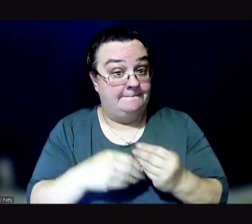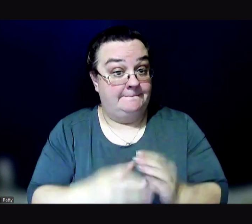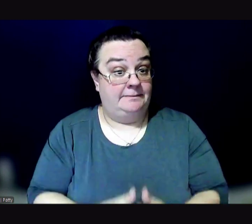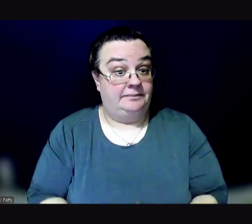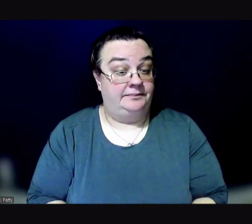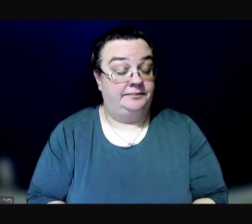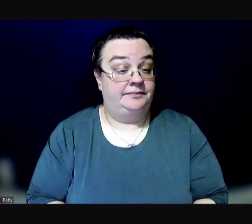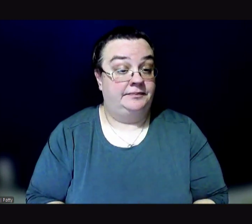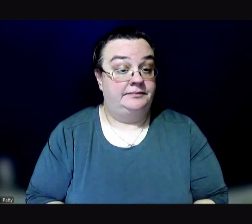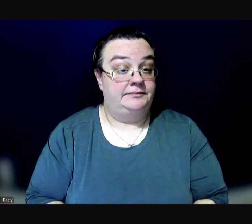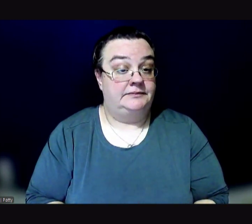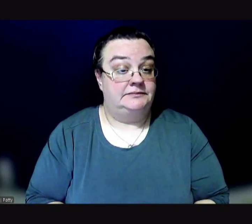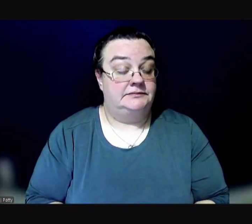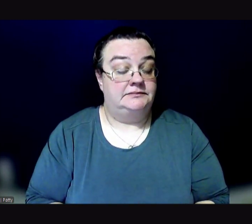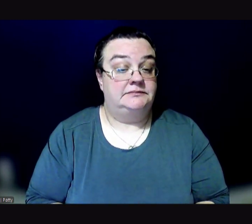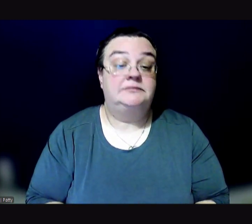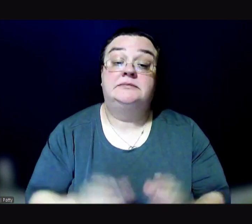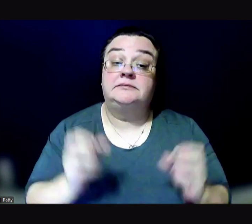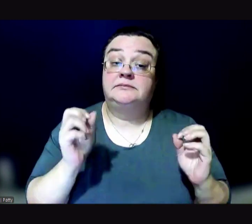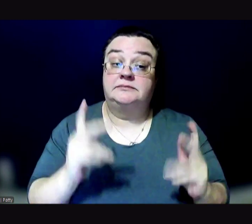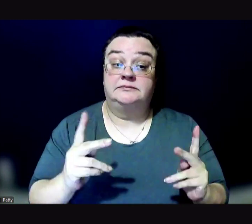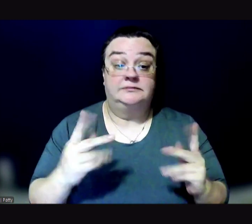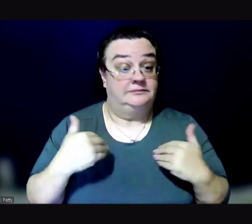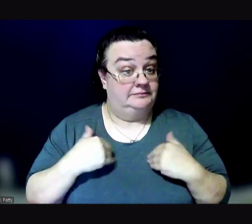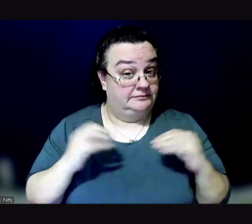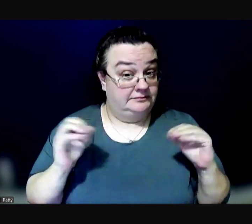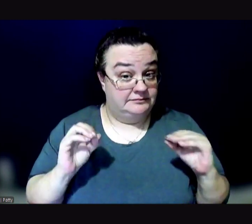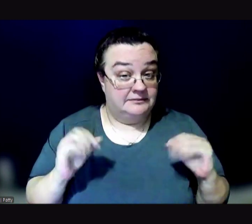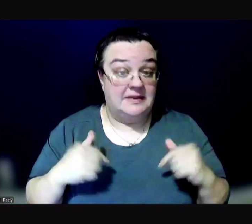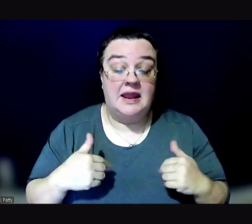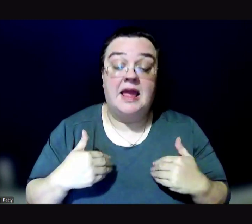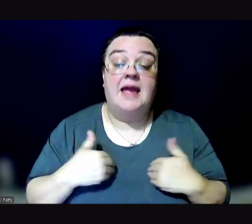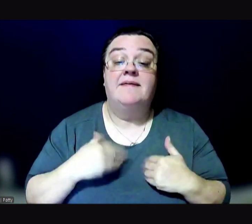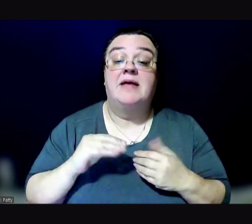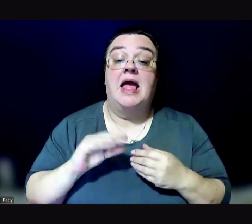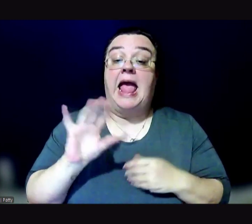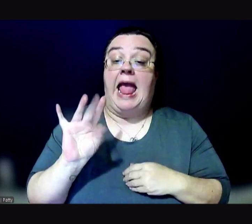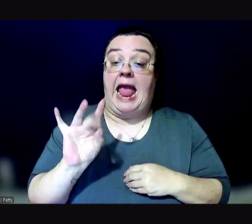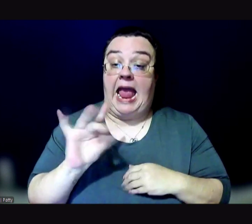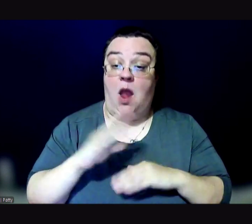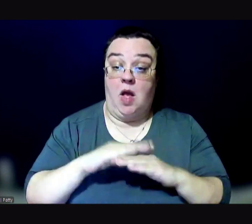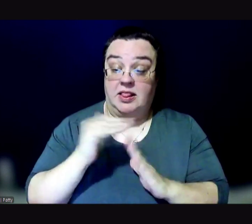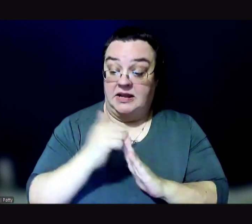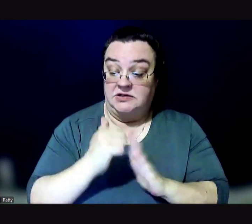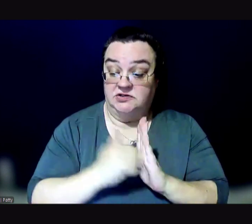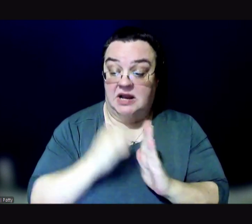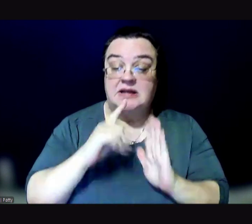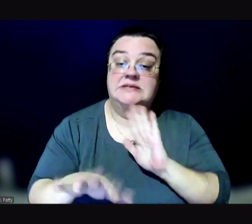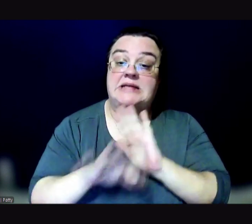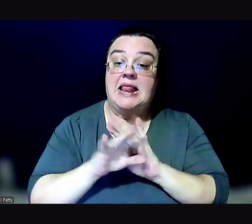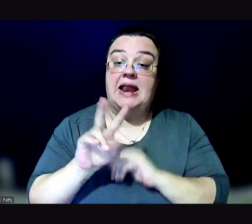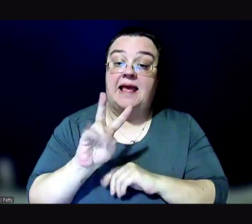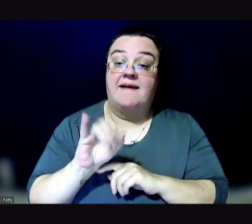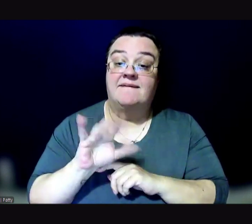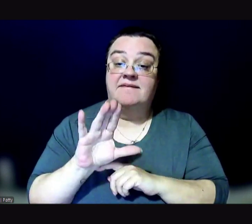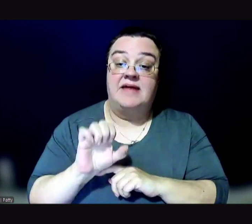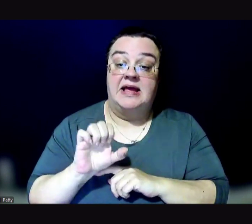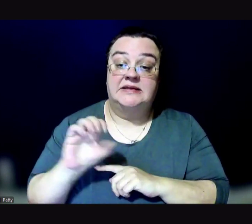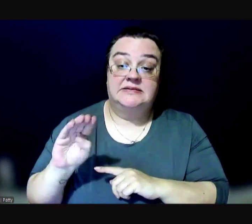All right. Hearing none. Item 8 on the agenda is the selection of the vice mayor.